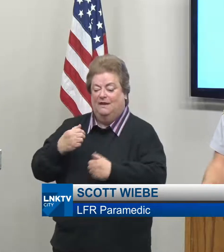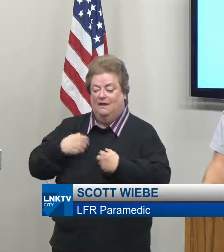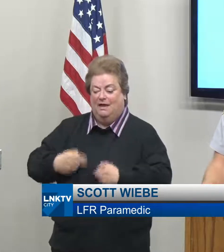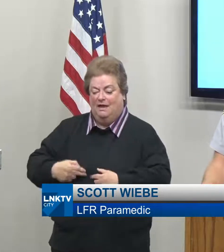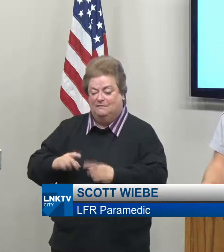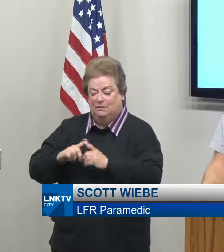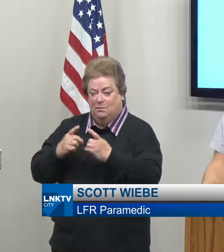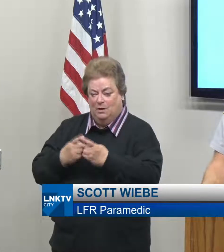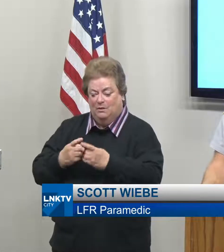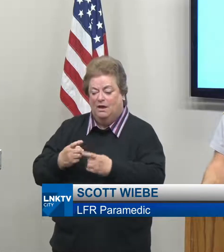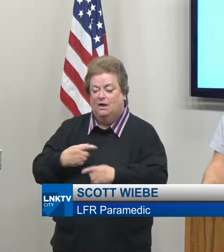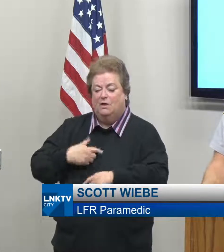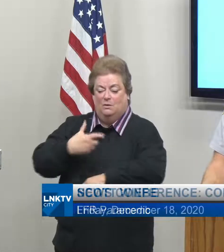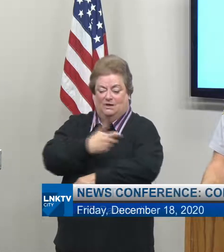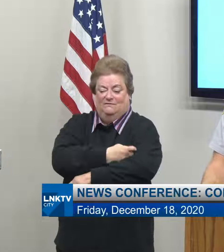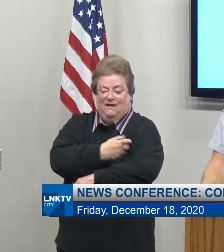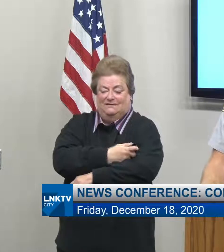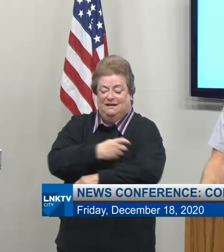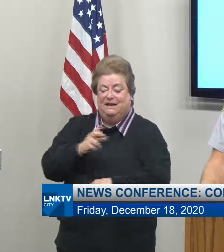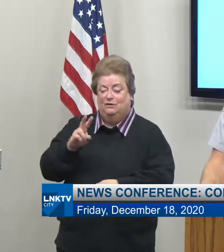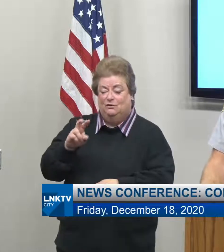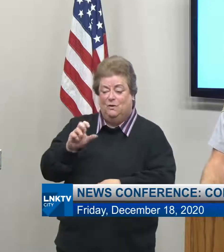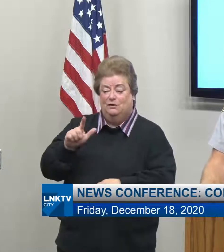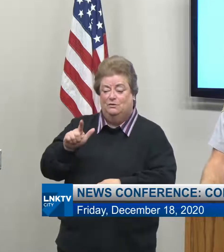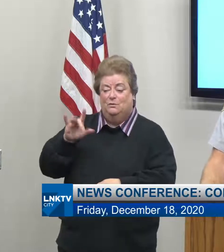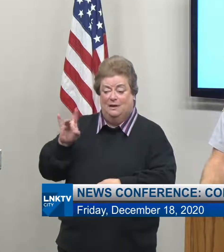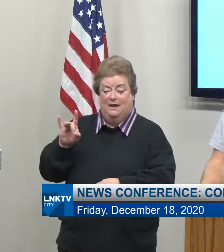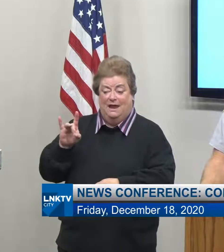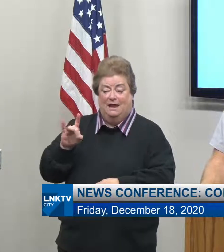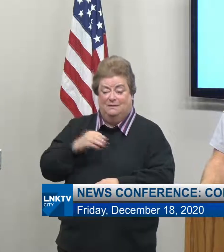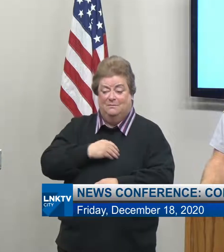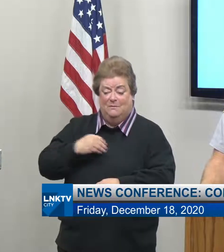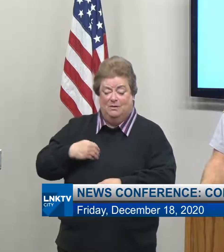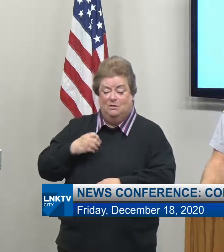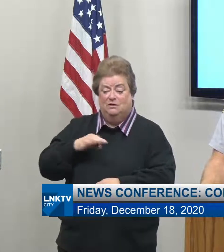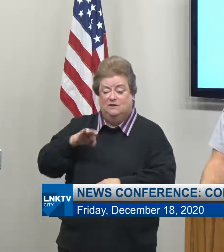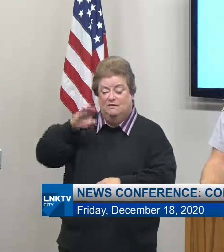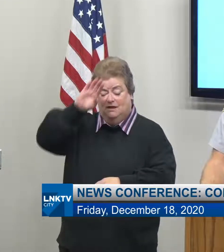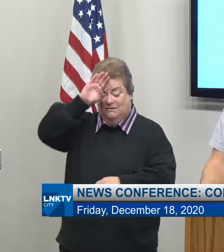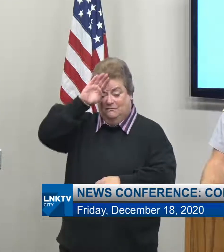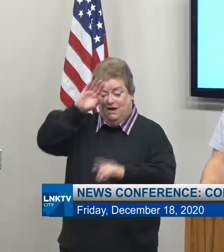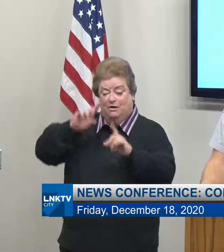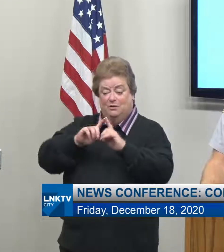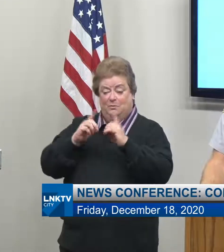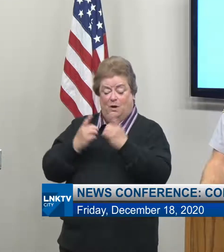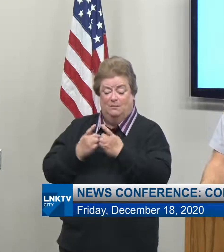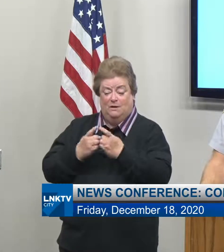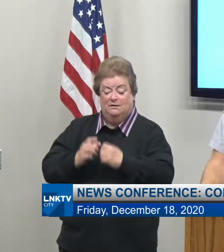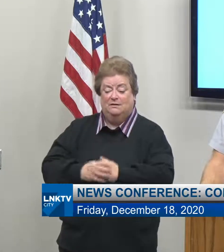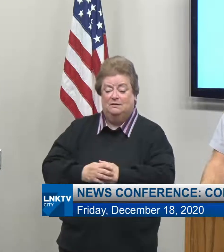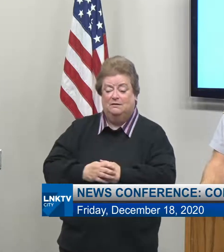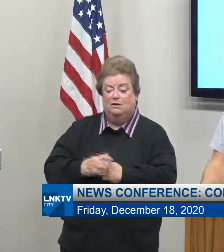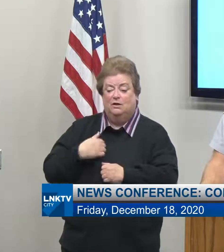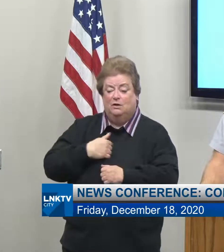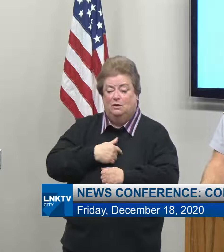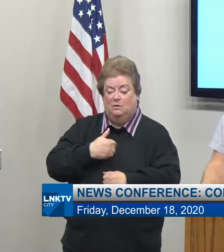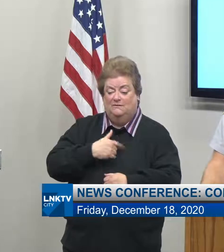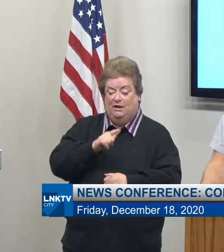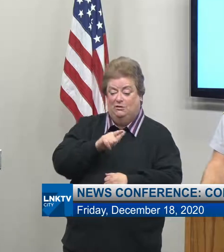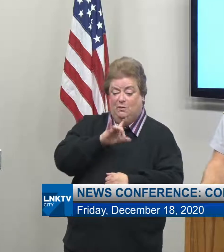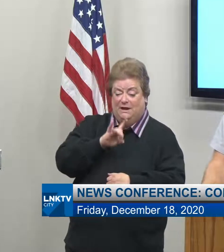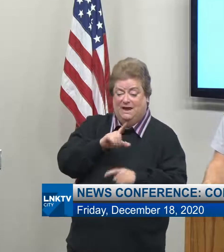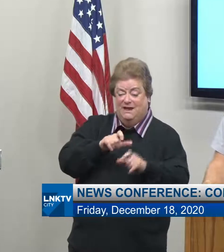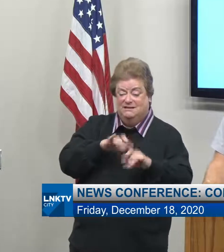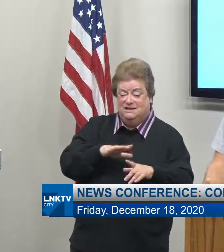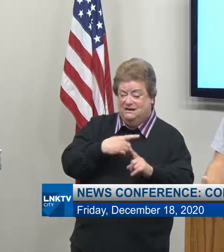vaccinated, as the mayor said, 228 members of Lincoln Fire and Rescue. So far, we've had 28 members test positive,